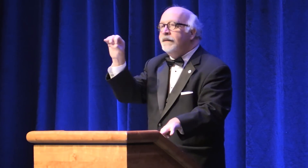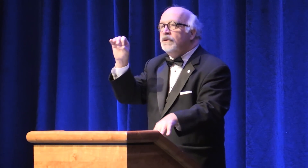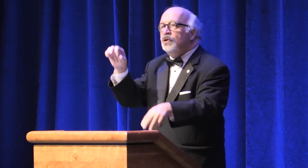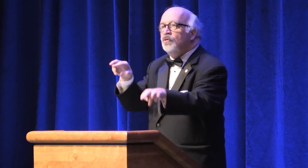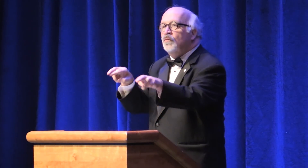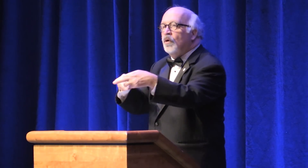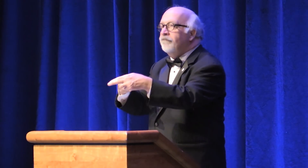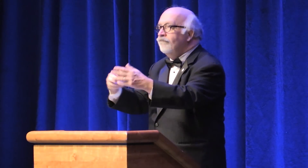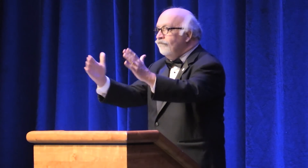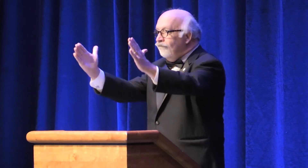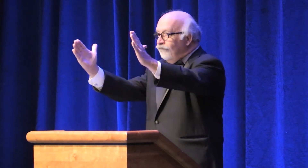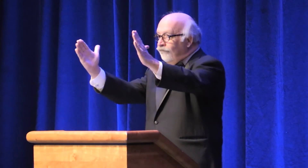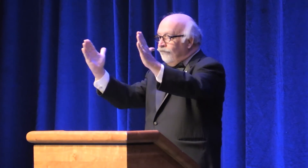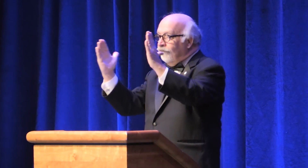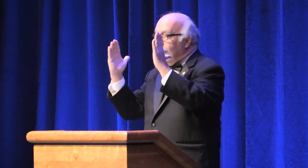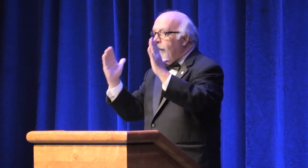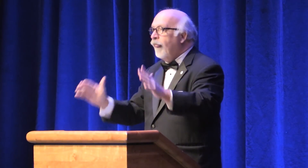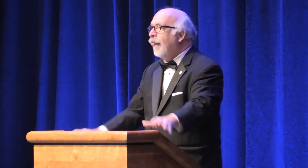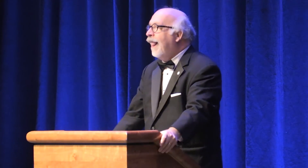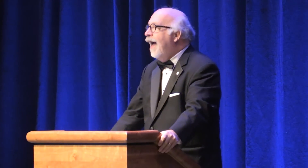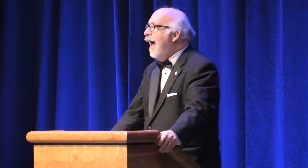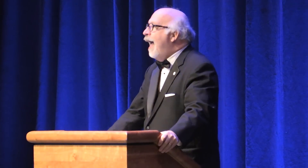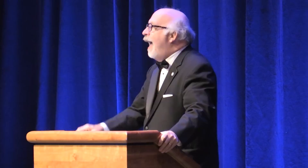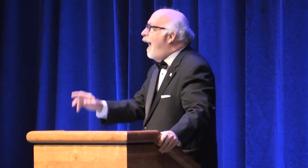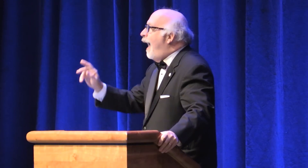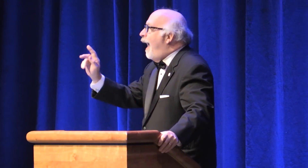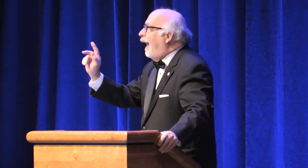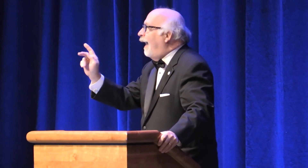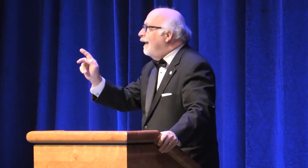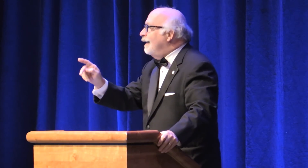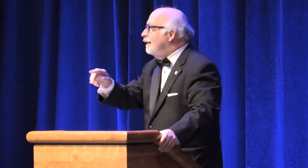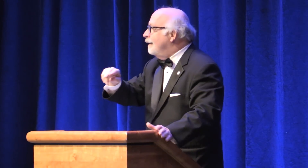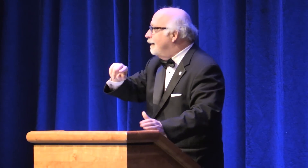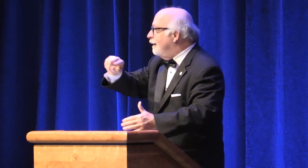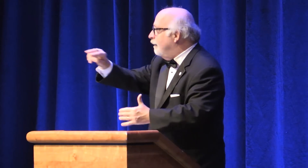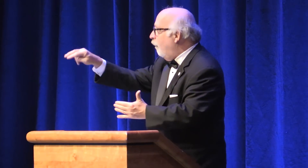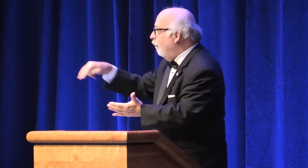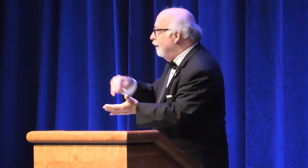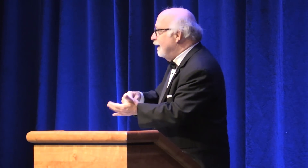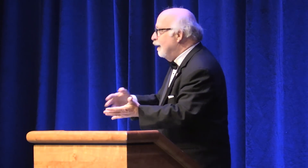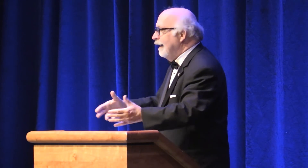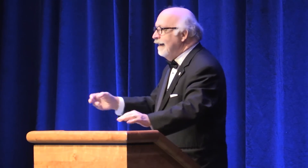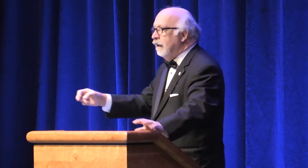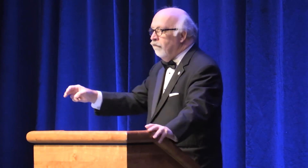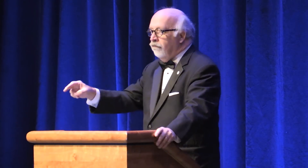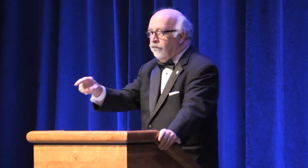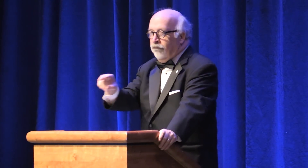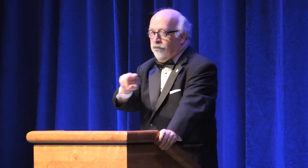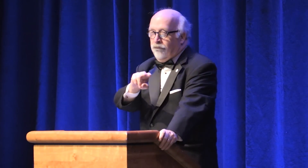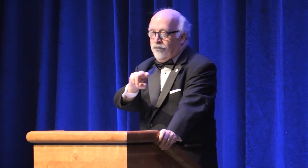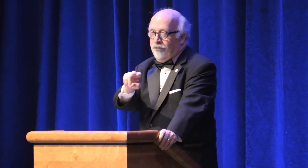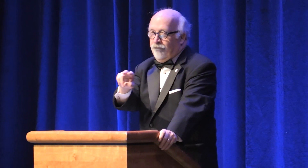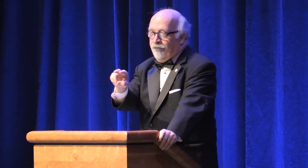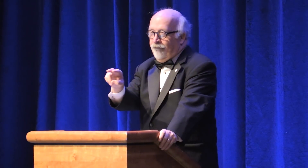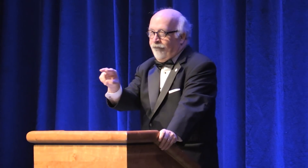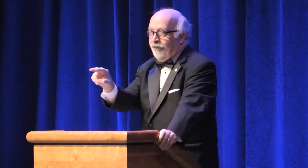And then after the meal was over, they went into the East Room for the program. And President Kennedy stood